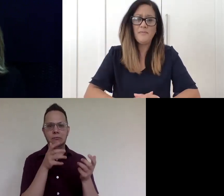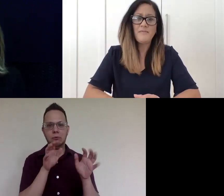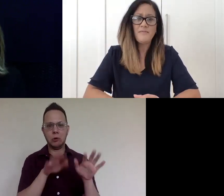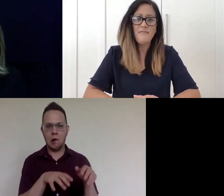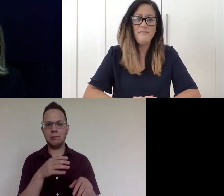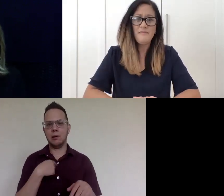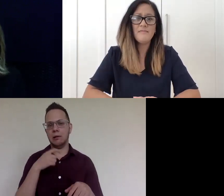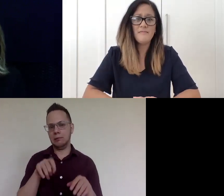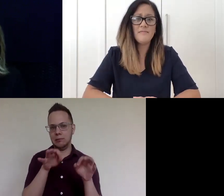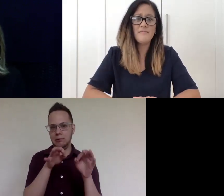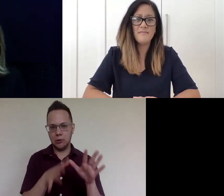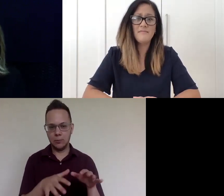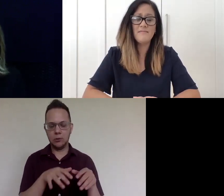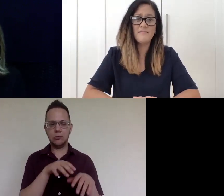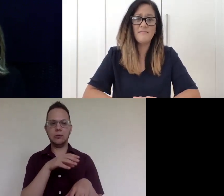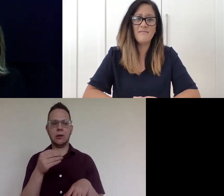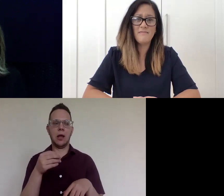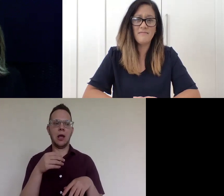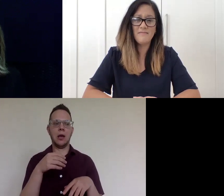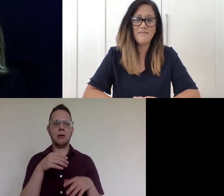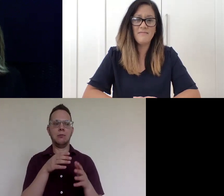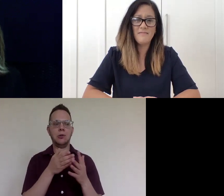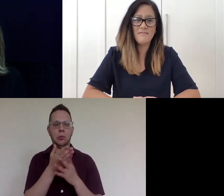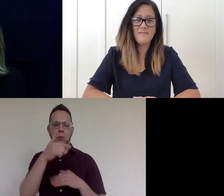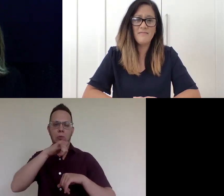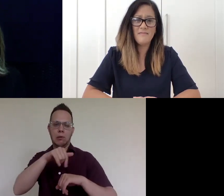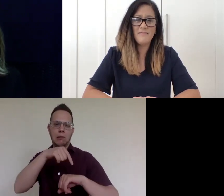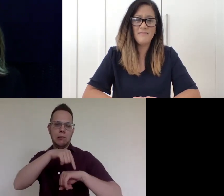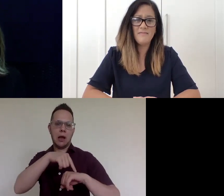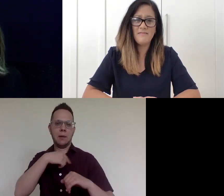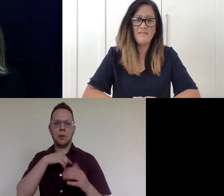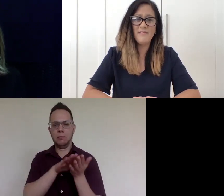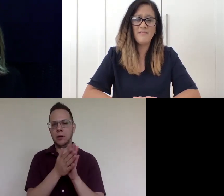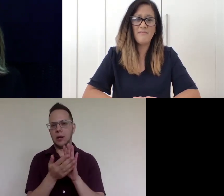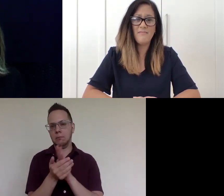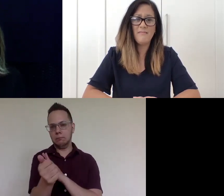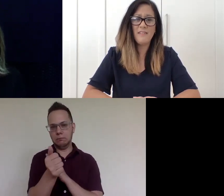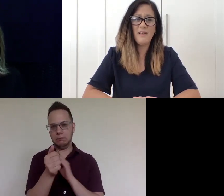And by the time this decision came down, I was already facile in ASL